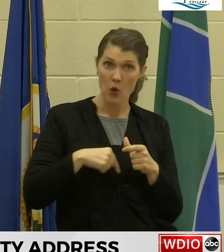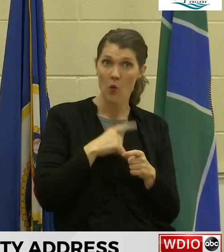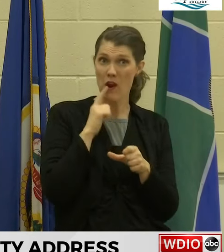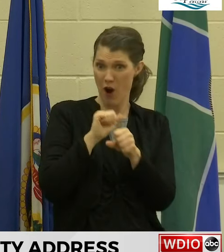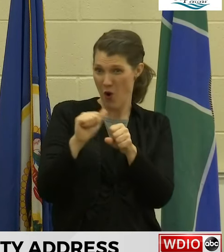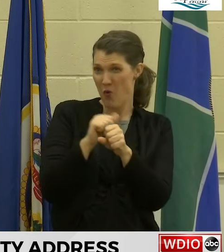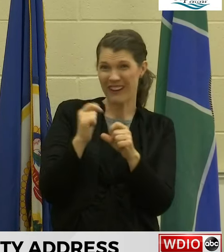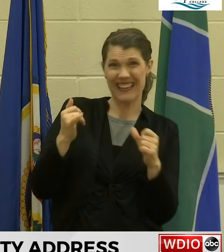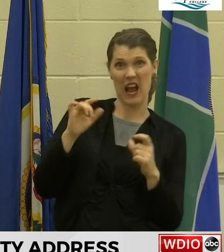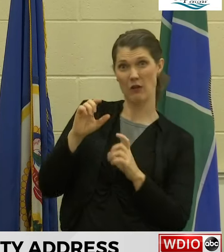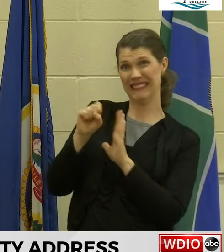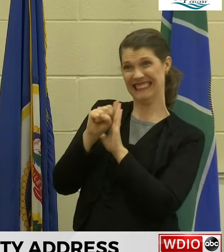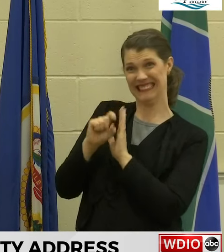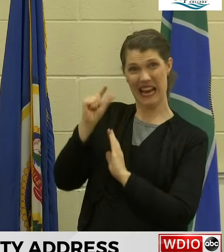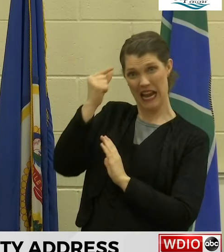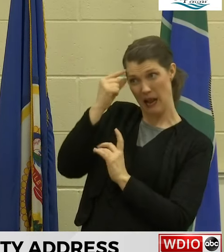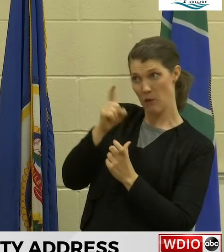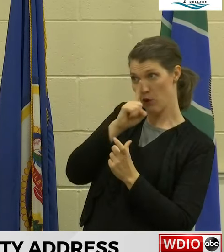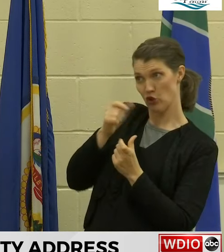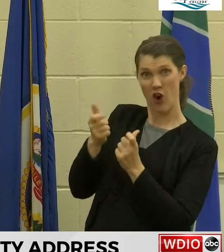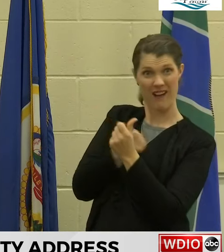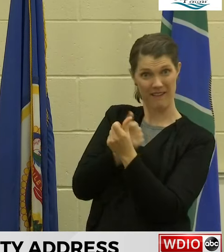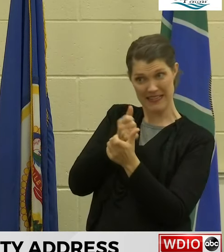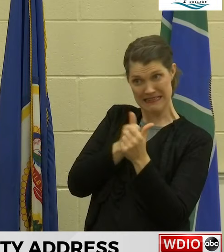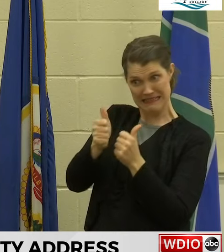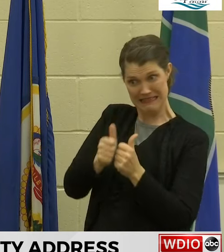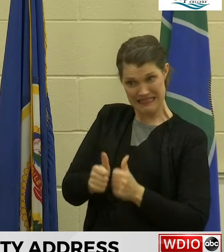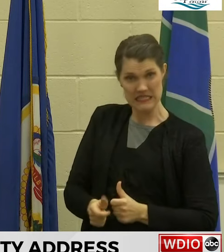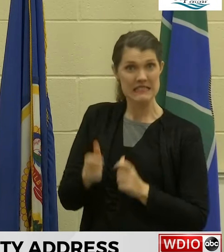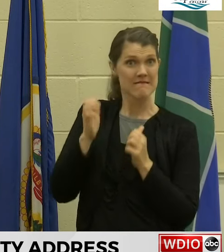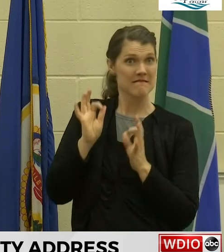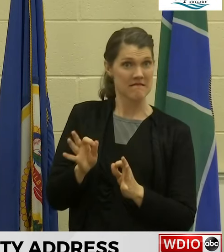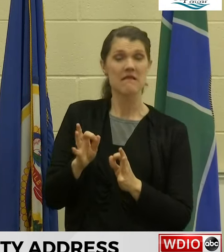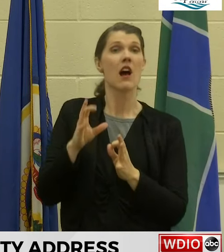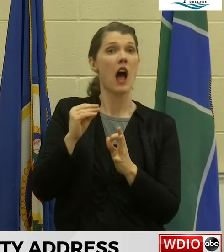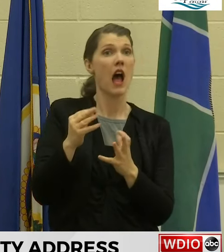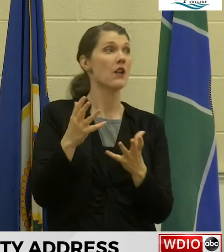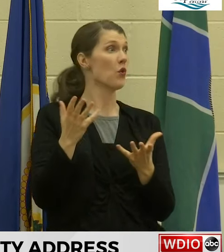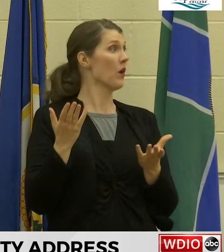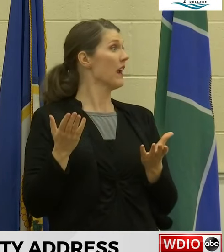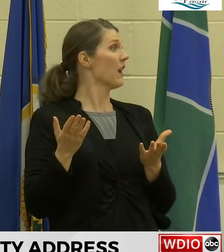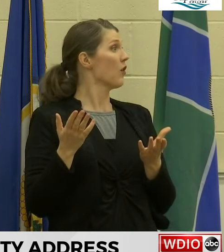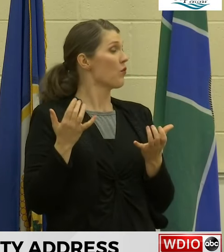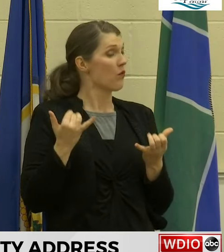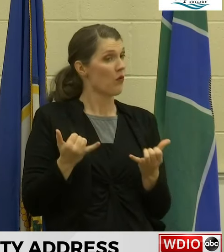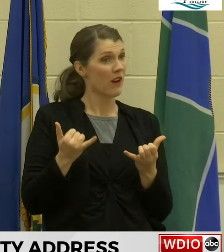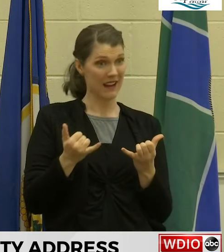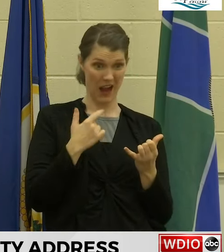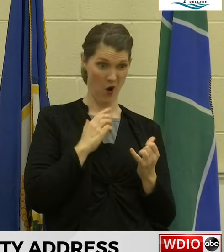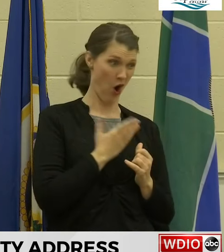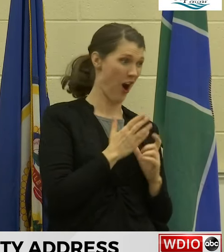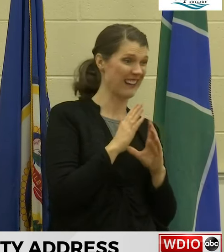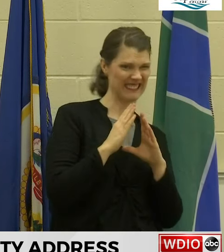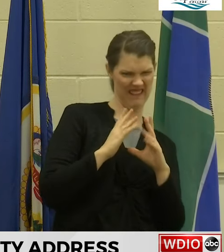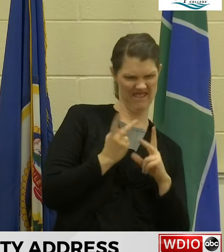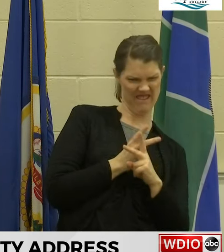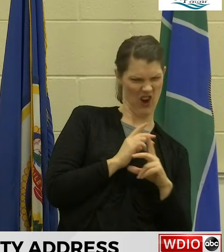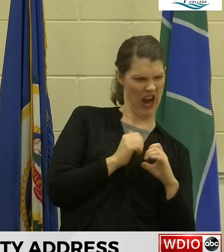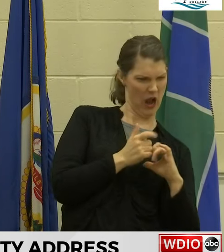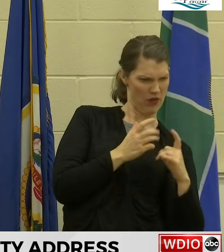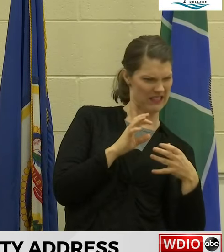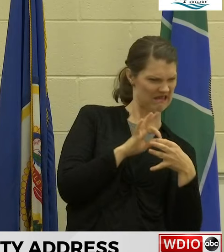working at the Capitol to make it happen, and we are making sure that the critical needs for housing, for parking,